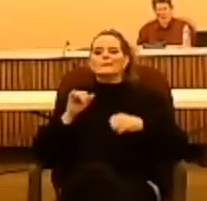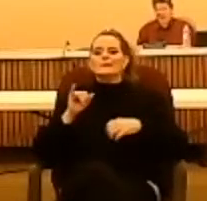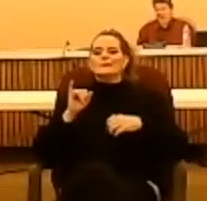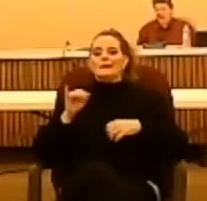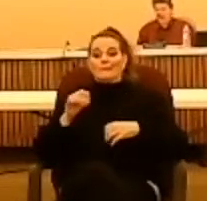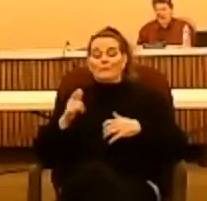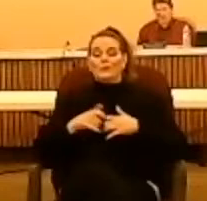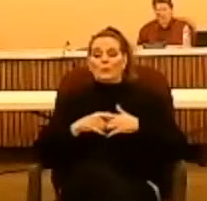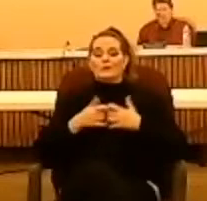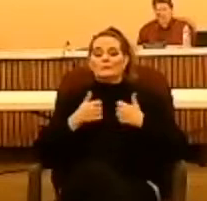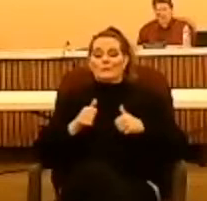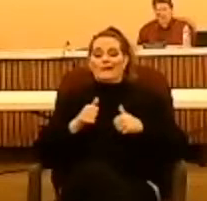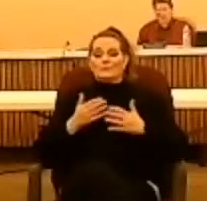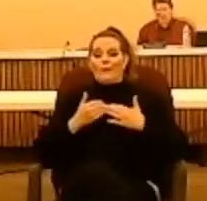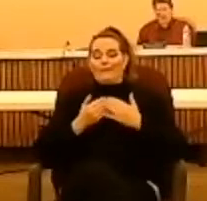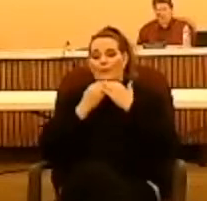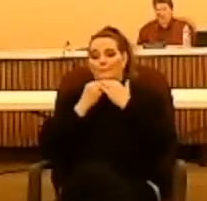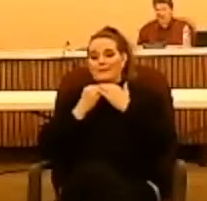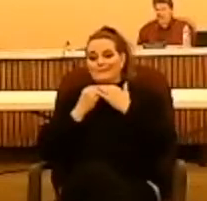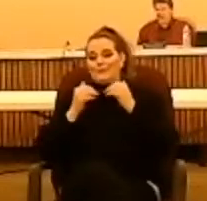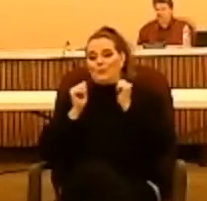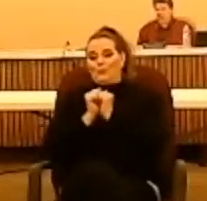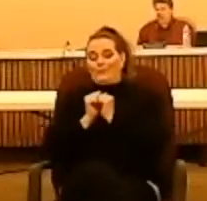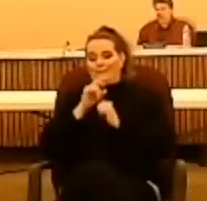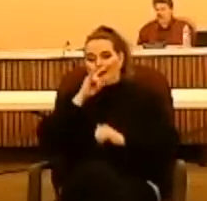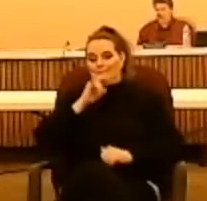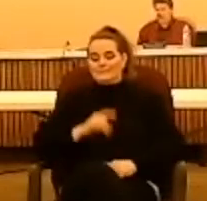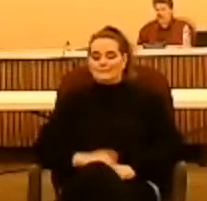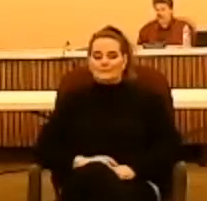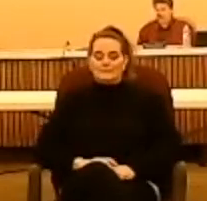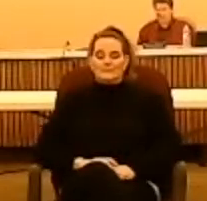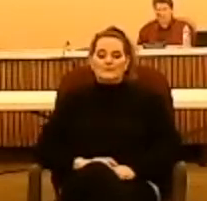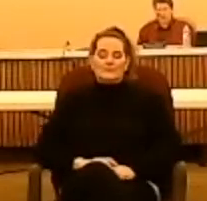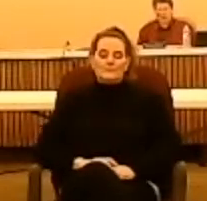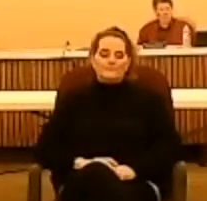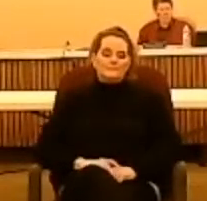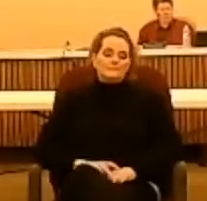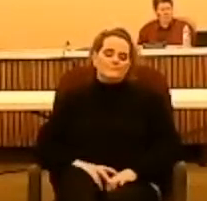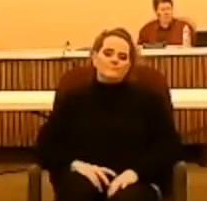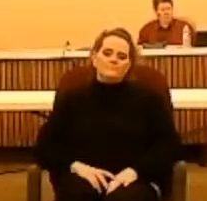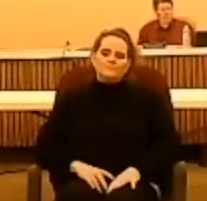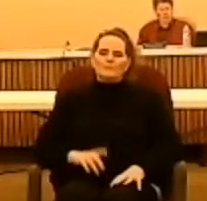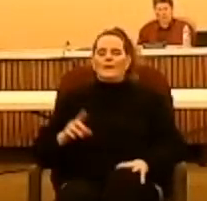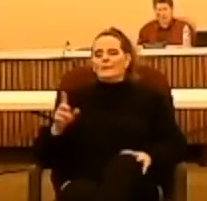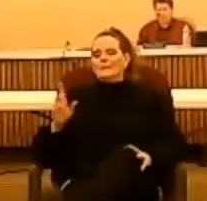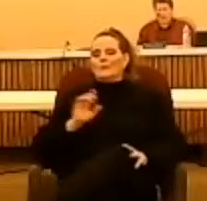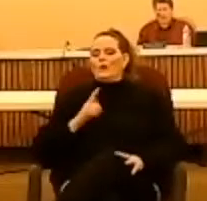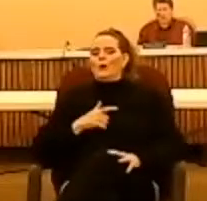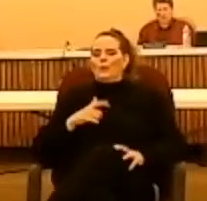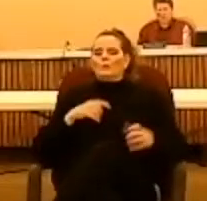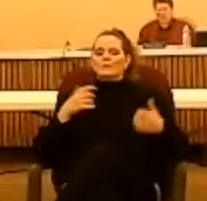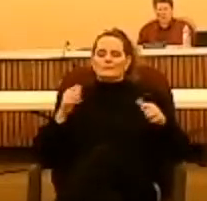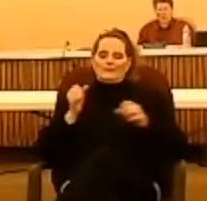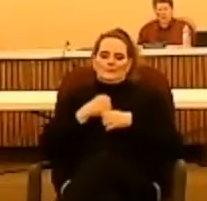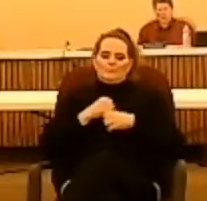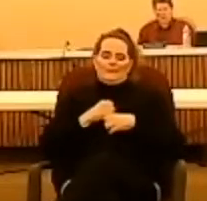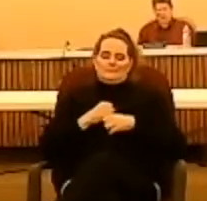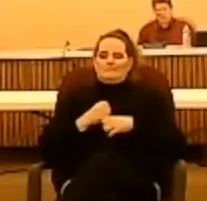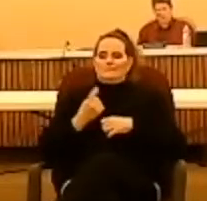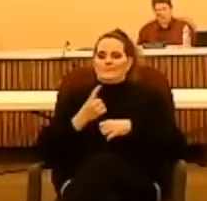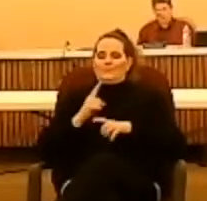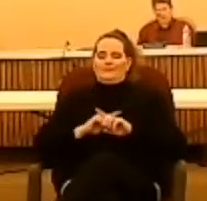And then we're looking at potentially a fountain in the center, trying to do something different than our other parks. And